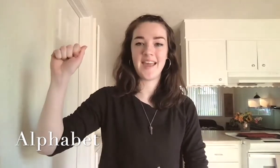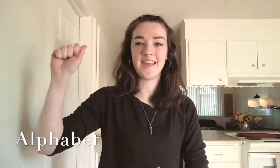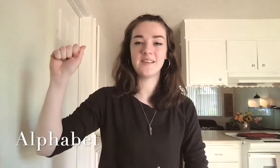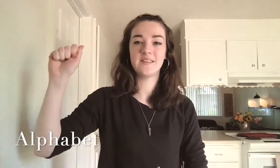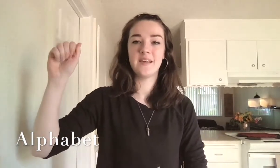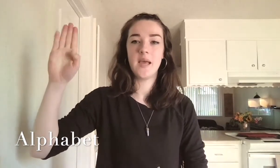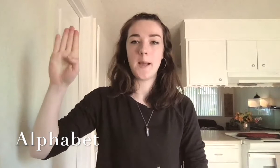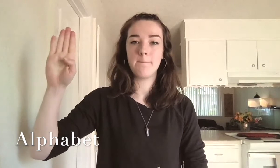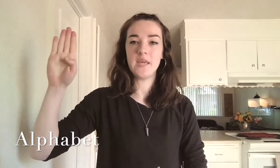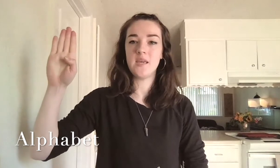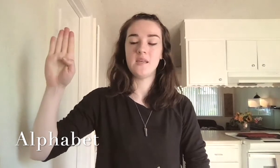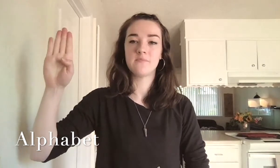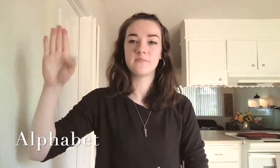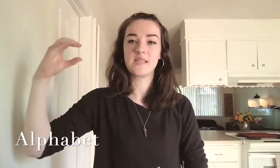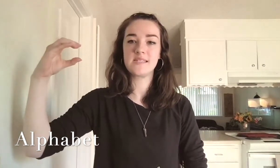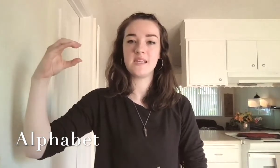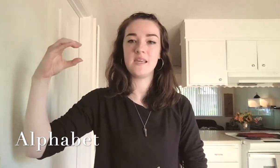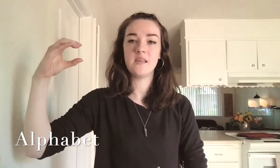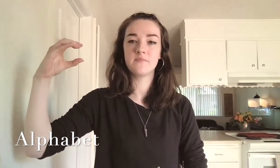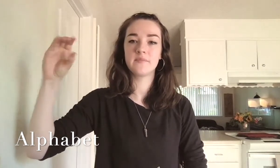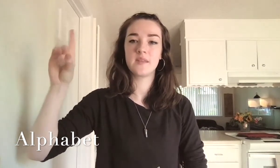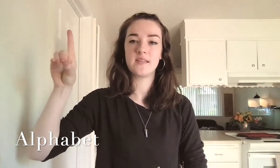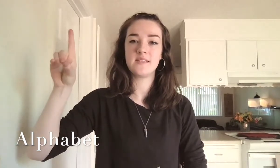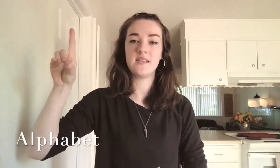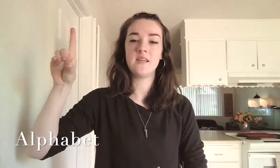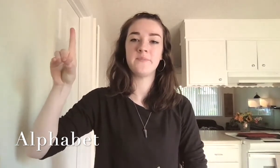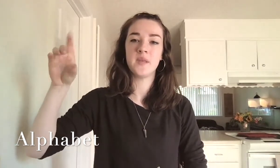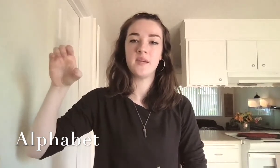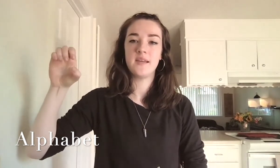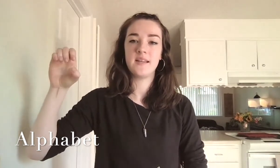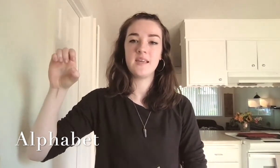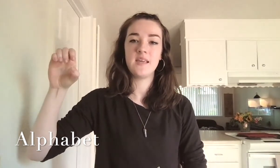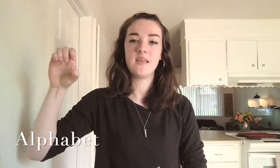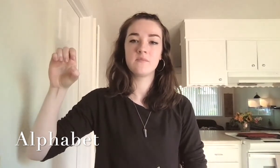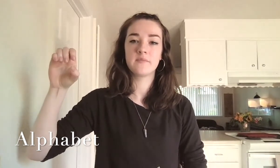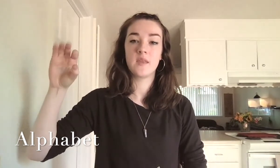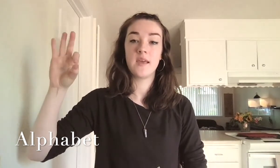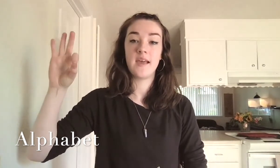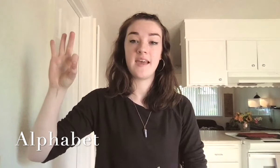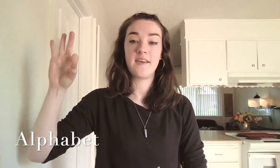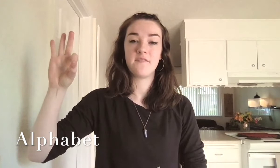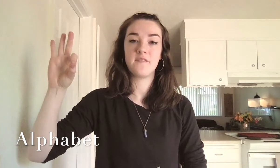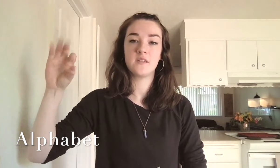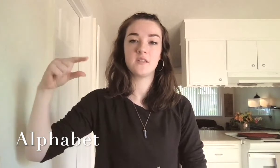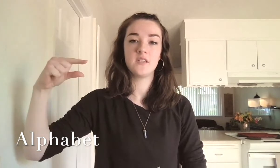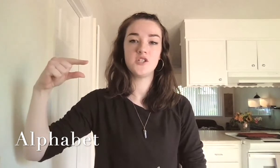A, B, C, D, E, F,